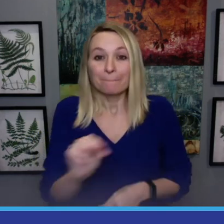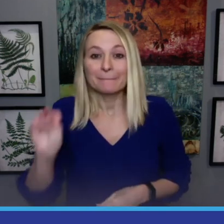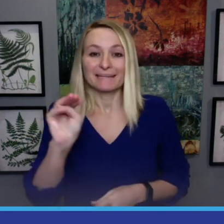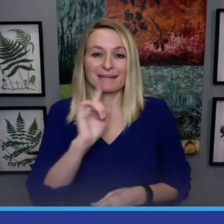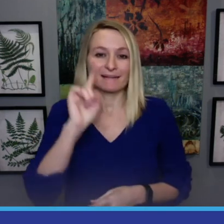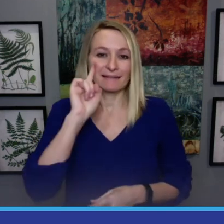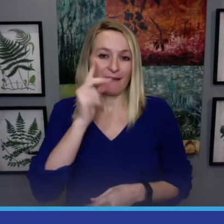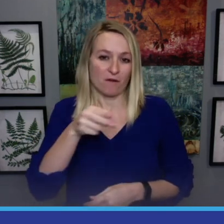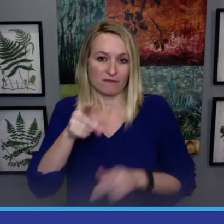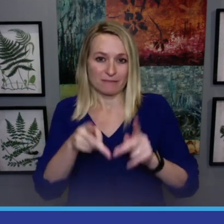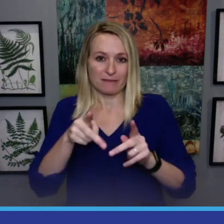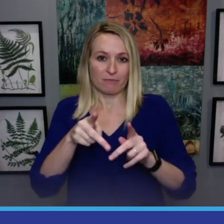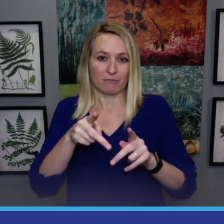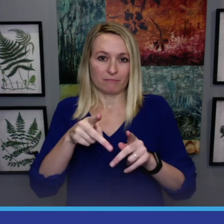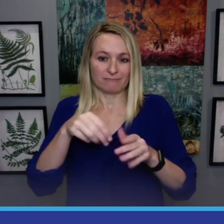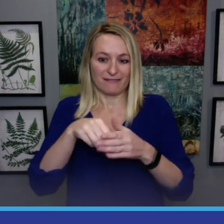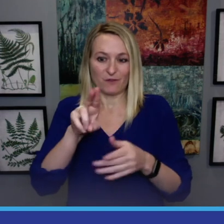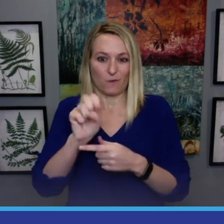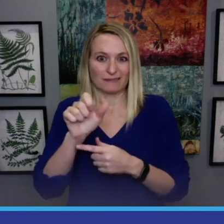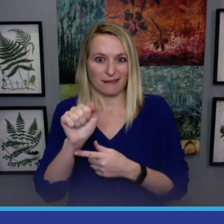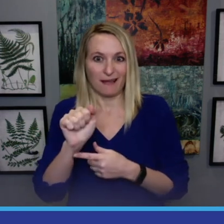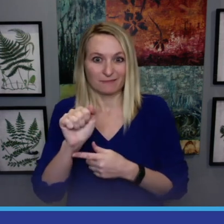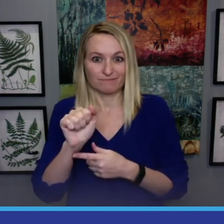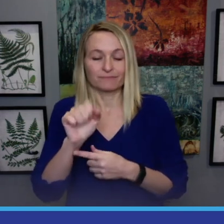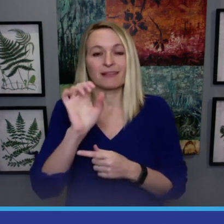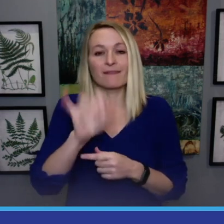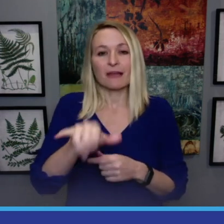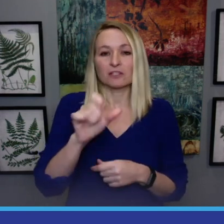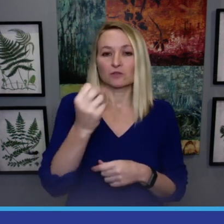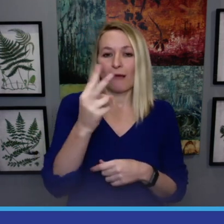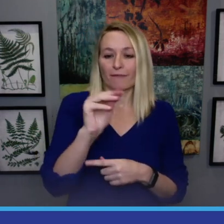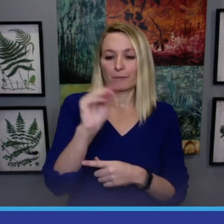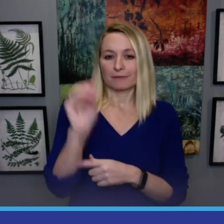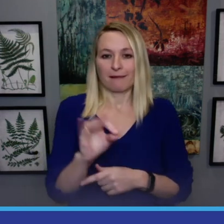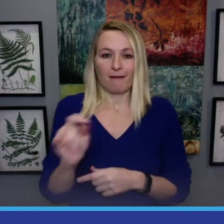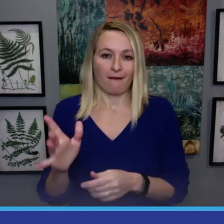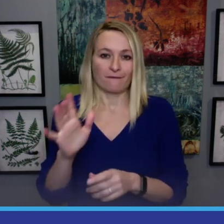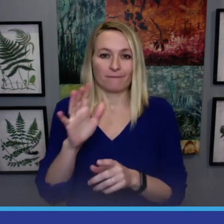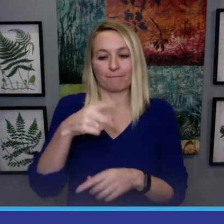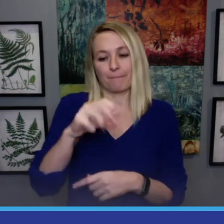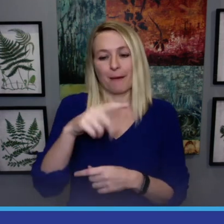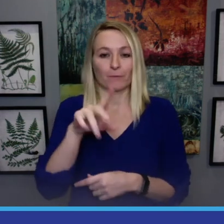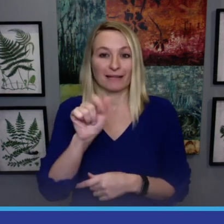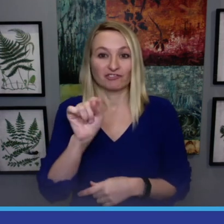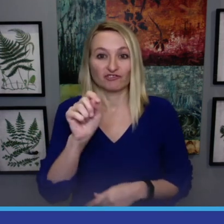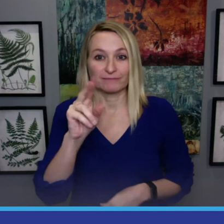48 million deaf and hard of hearing people in the USA. That equals 12% of the population.